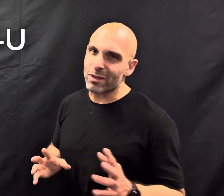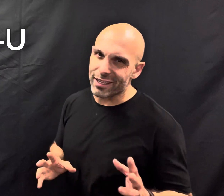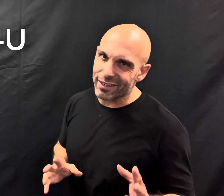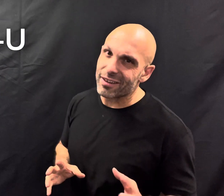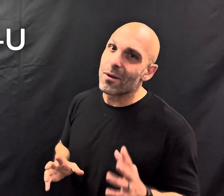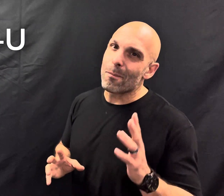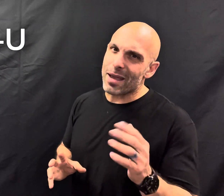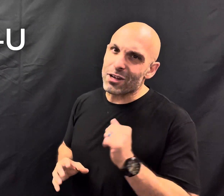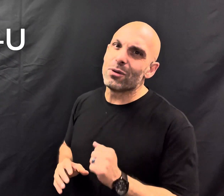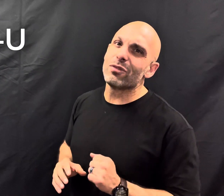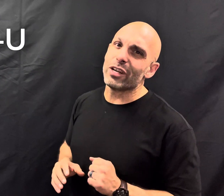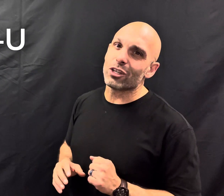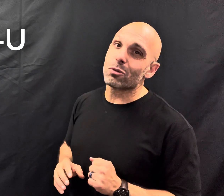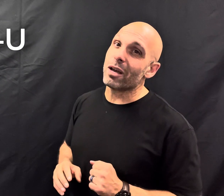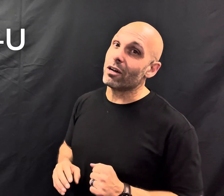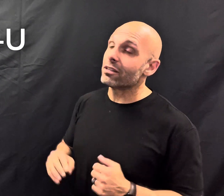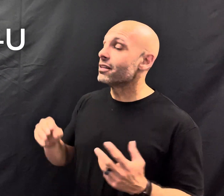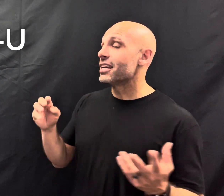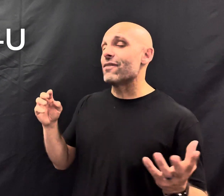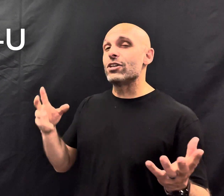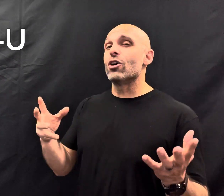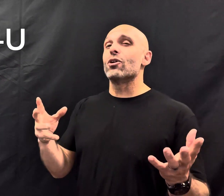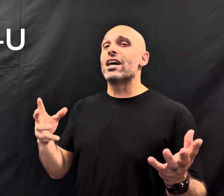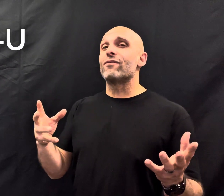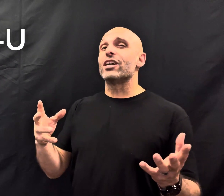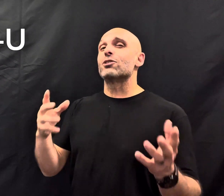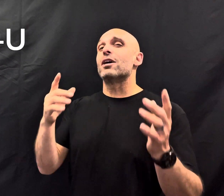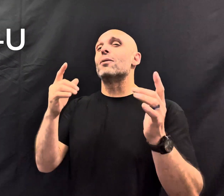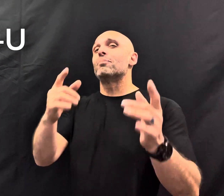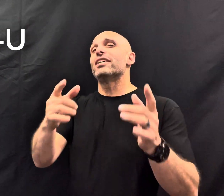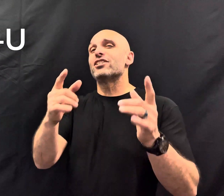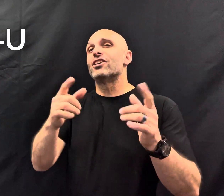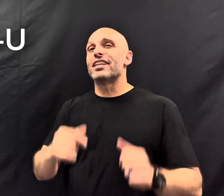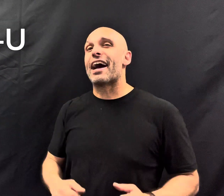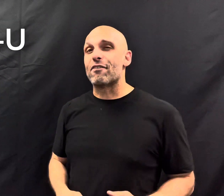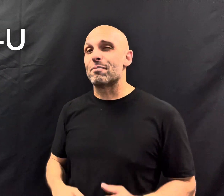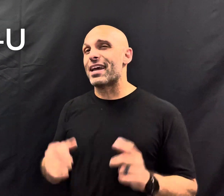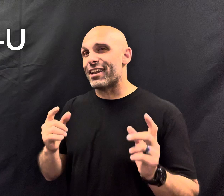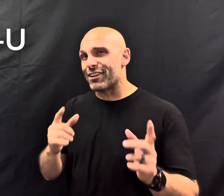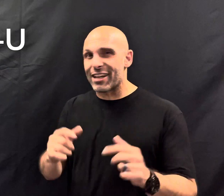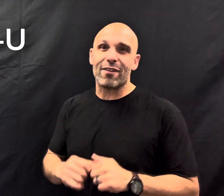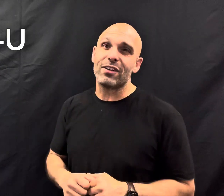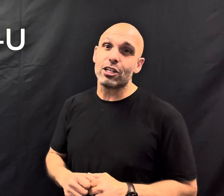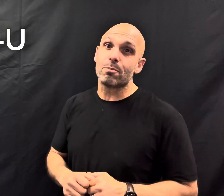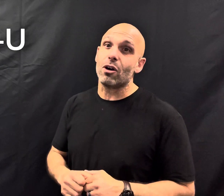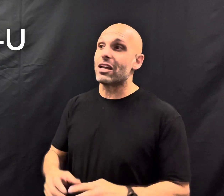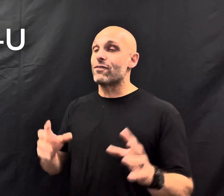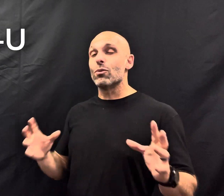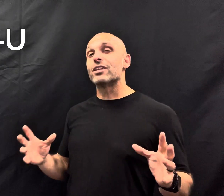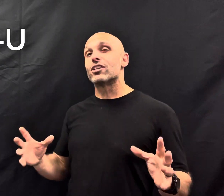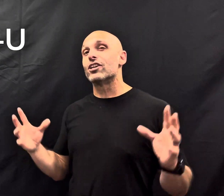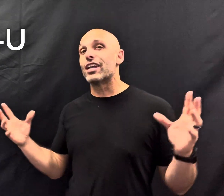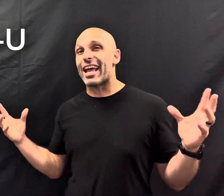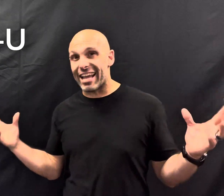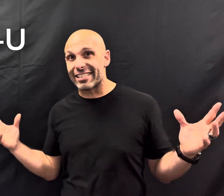here. Menu is fingerspelled. If you don't know how to fingerspell, please learn the alphabet and learn how to fingerspell. If you want to learn